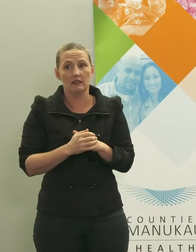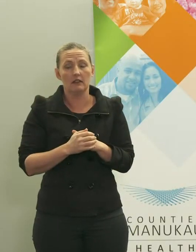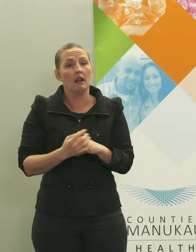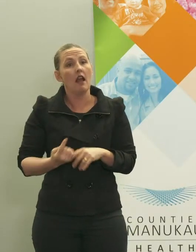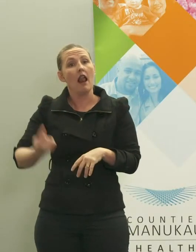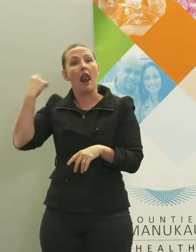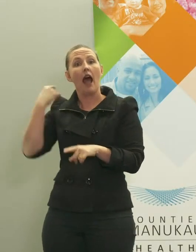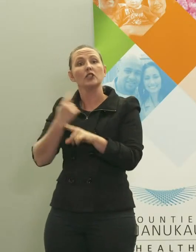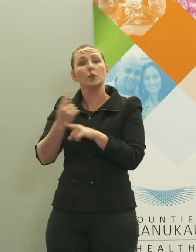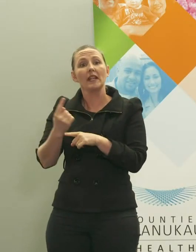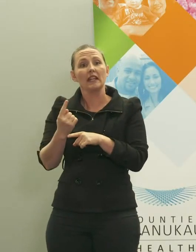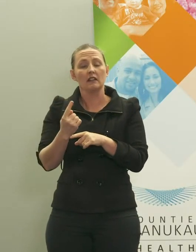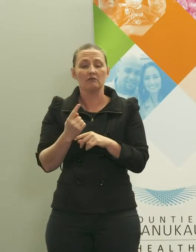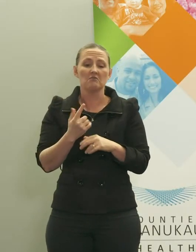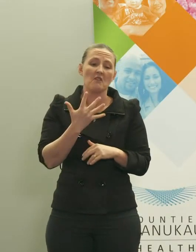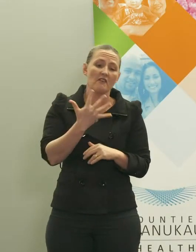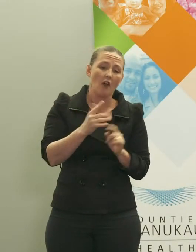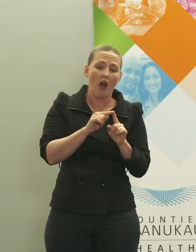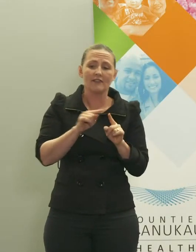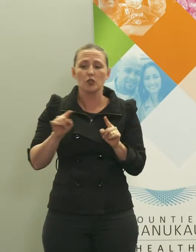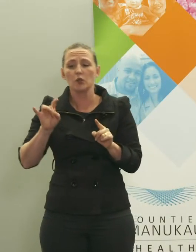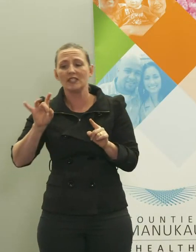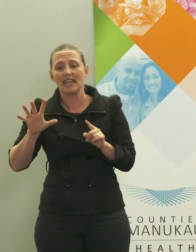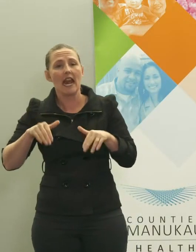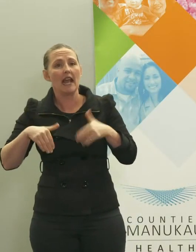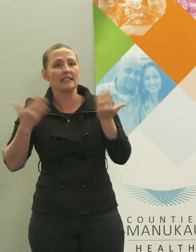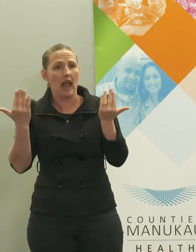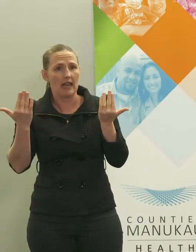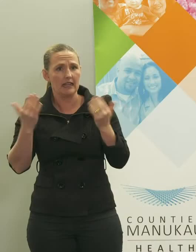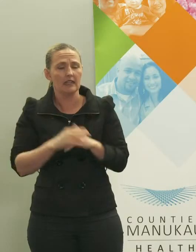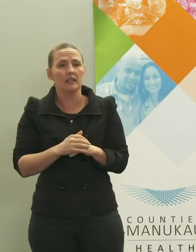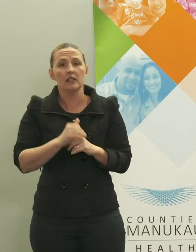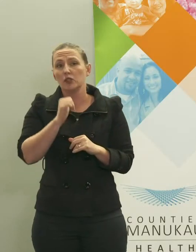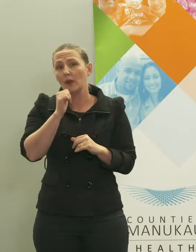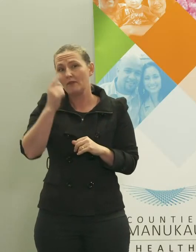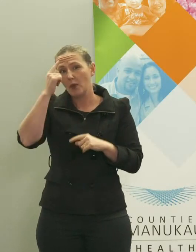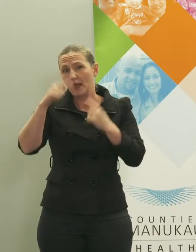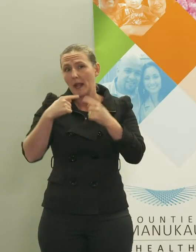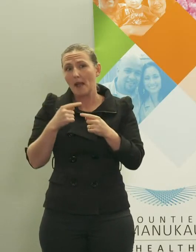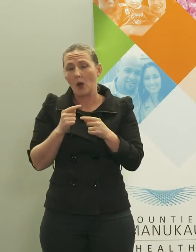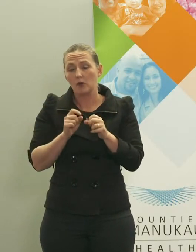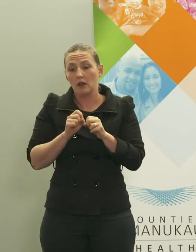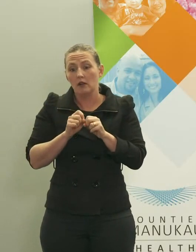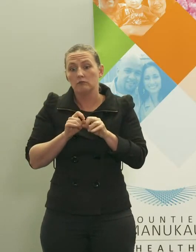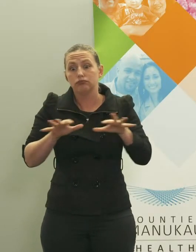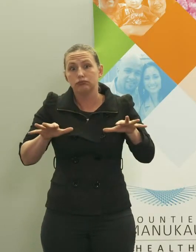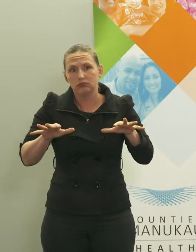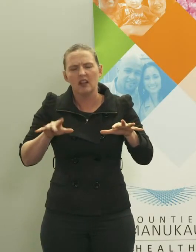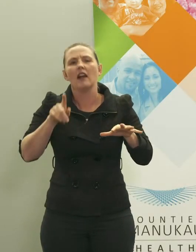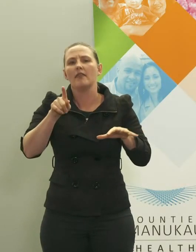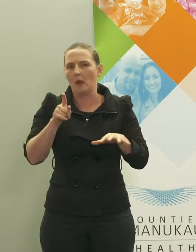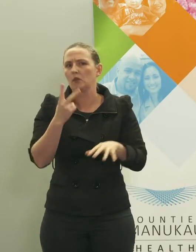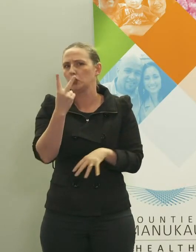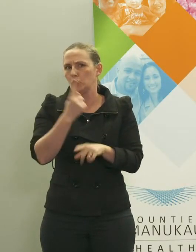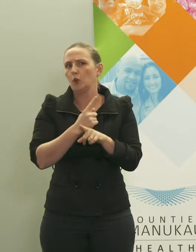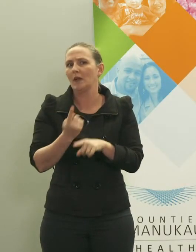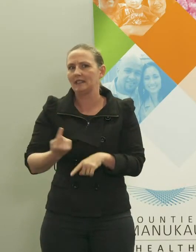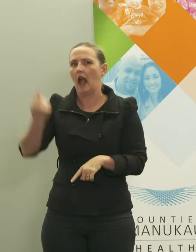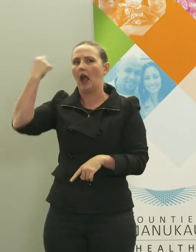10. So if you imagine the epidemic curve, it peaked about 2 weeks ago. It is